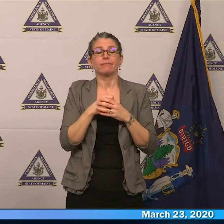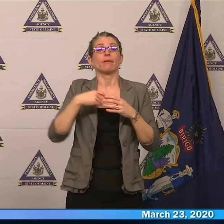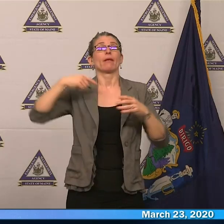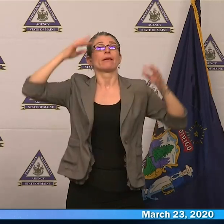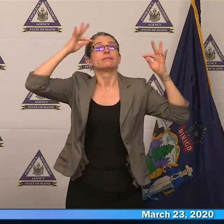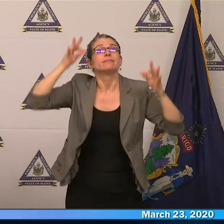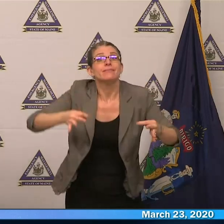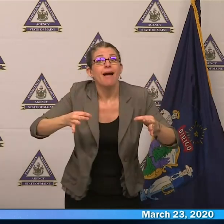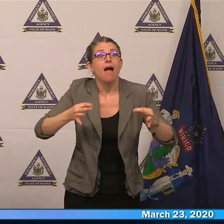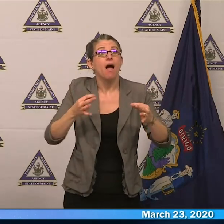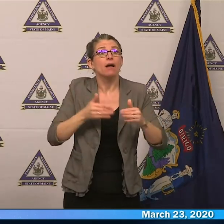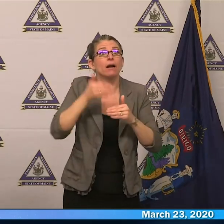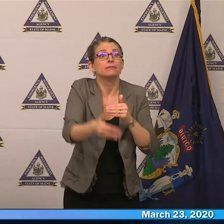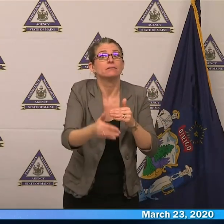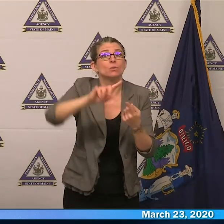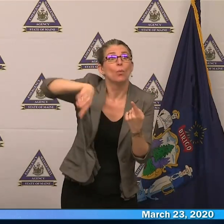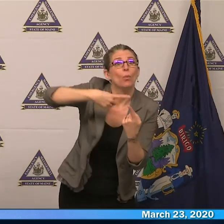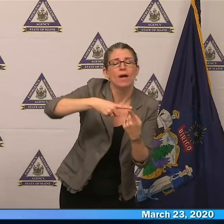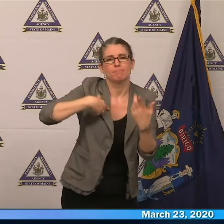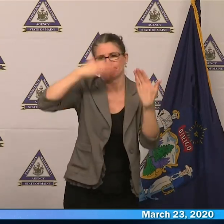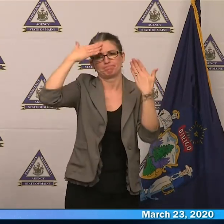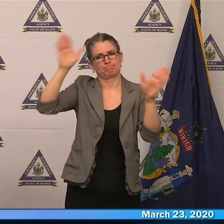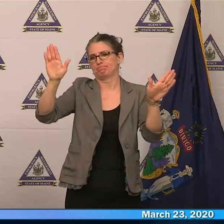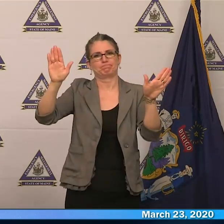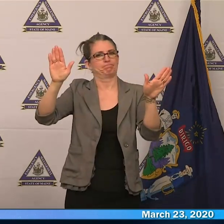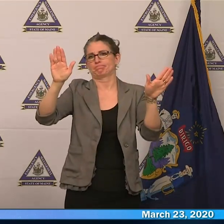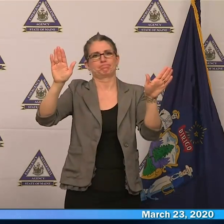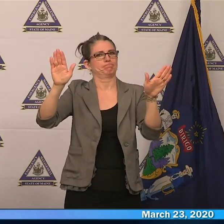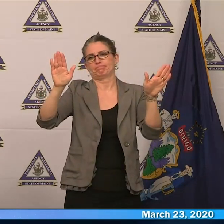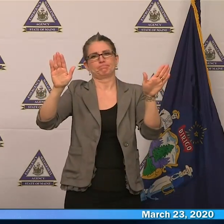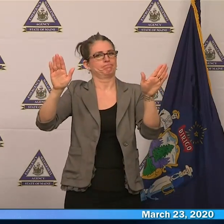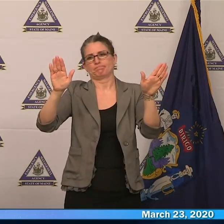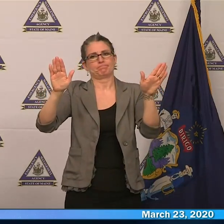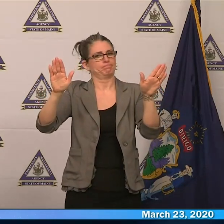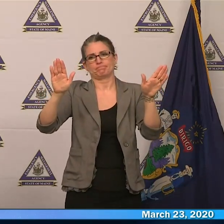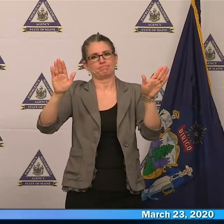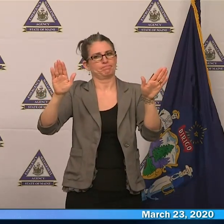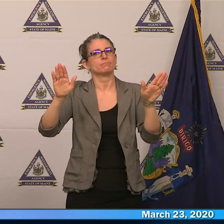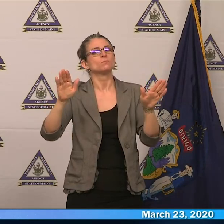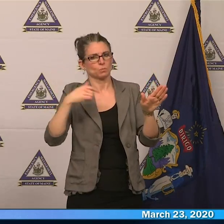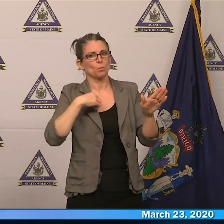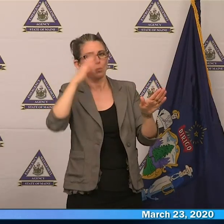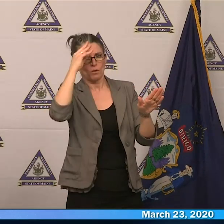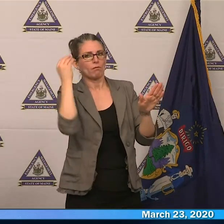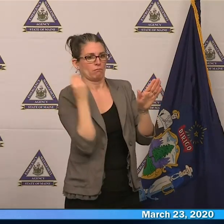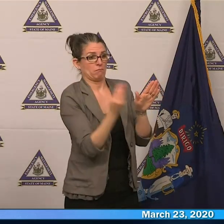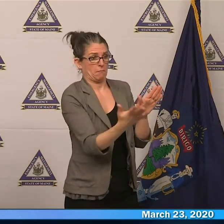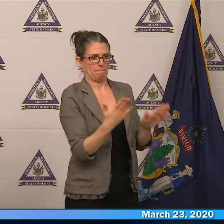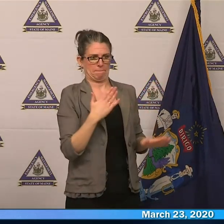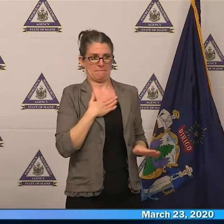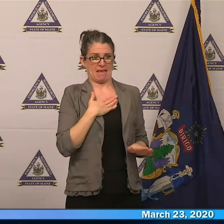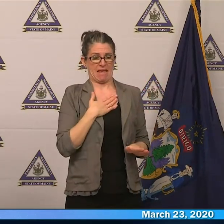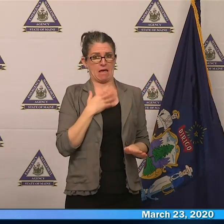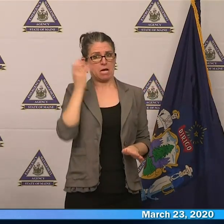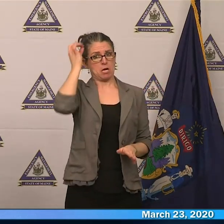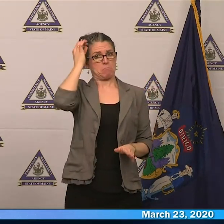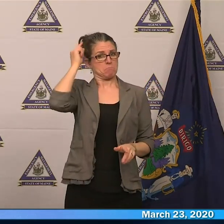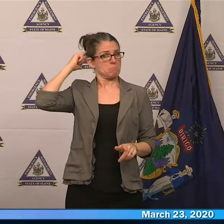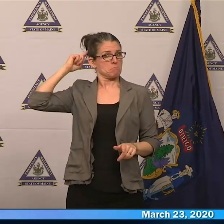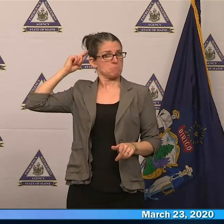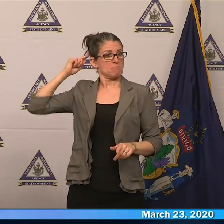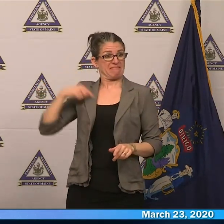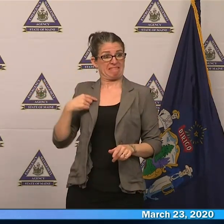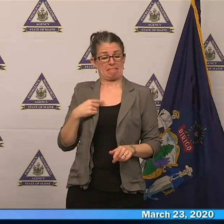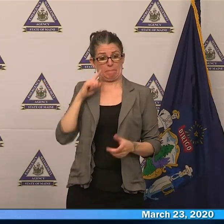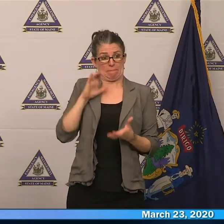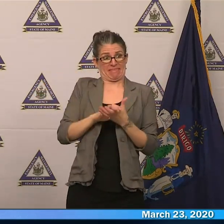As we evaluate this, I'll just kind of provide a glimpse into how I'm thinking about this. The first question that